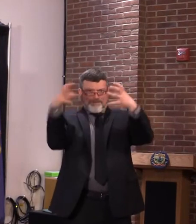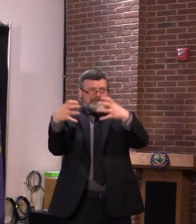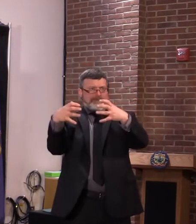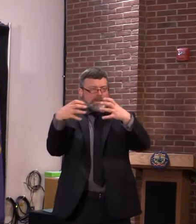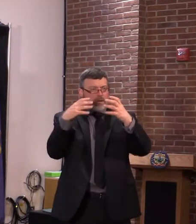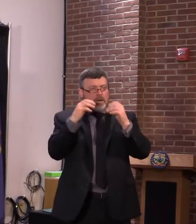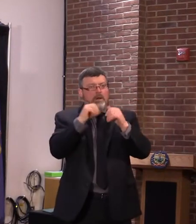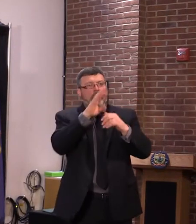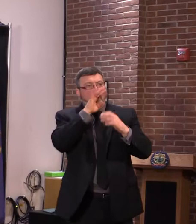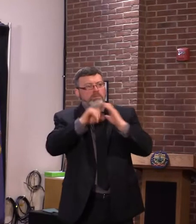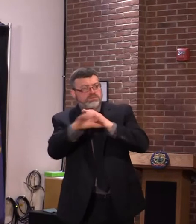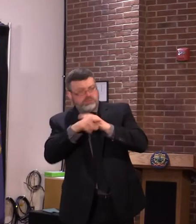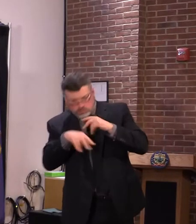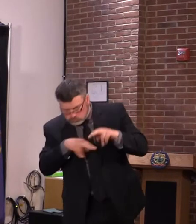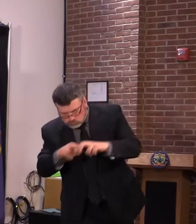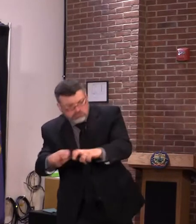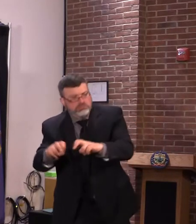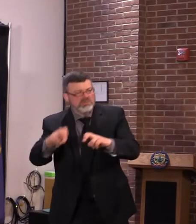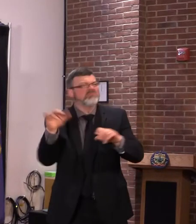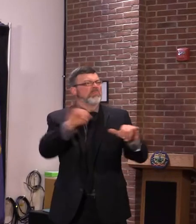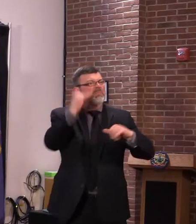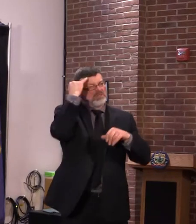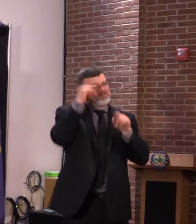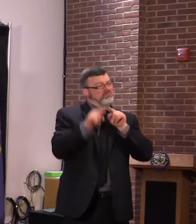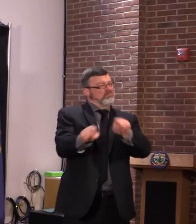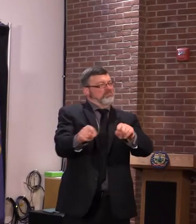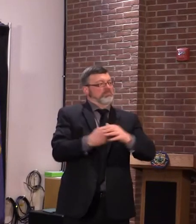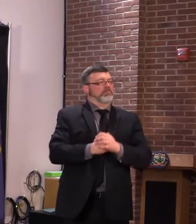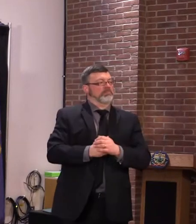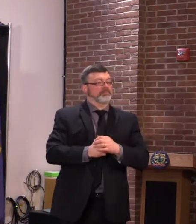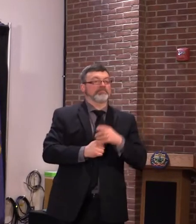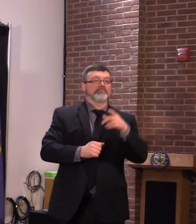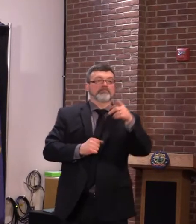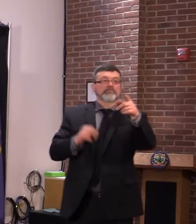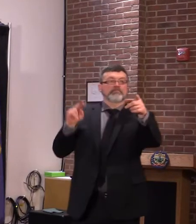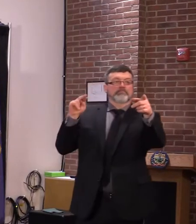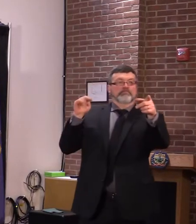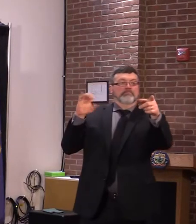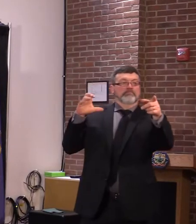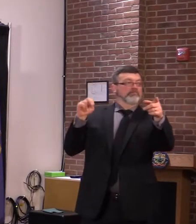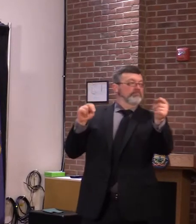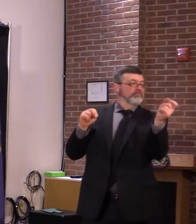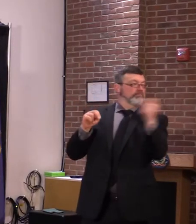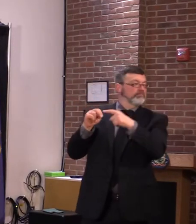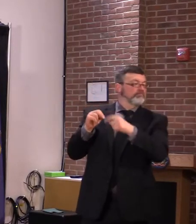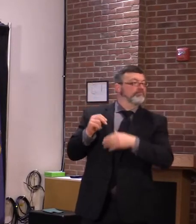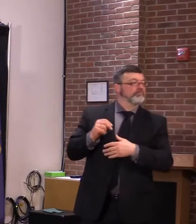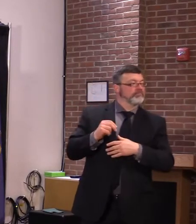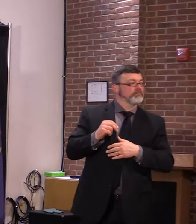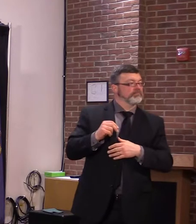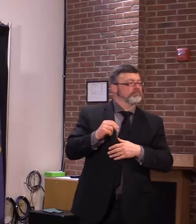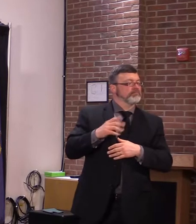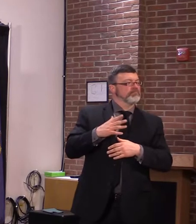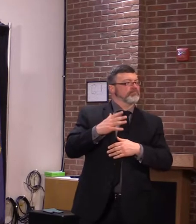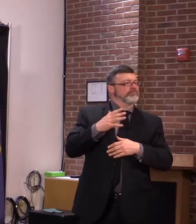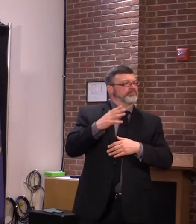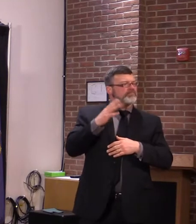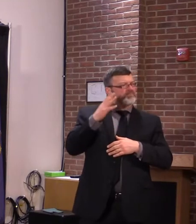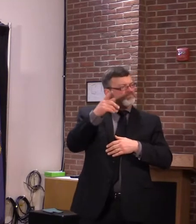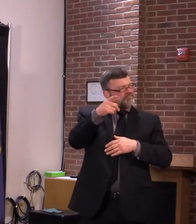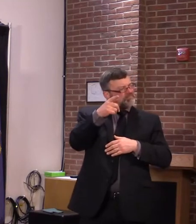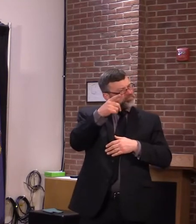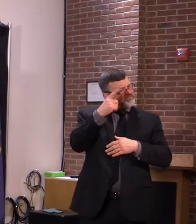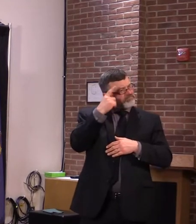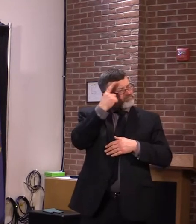If there's a million tests that have been distributed since December, do we have any guesses about how many unreported